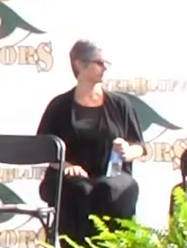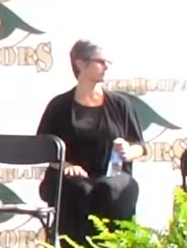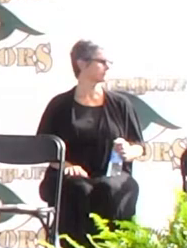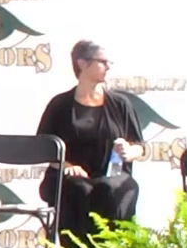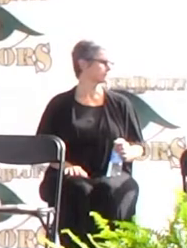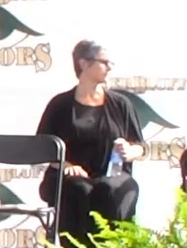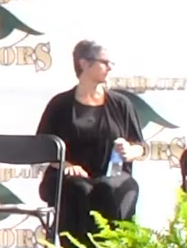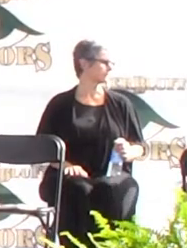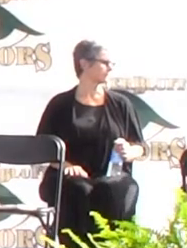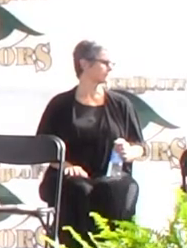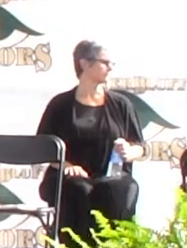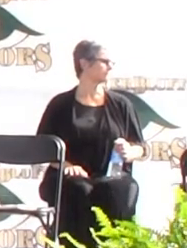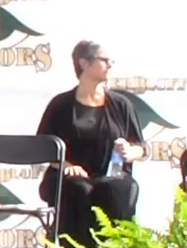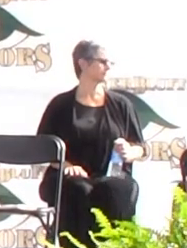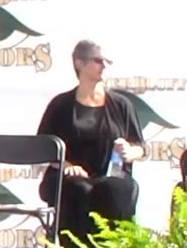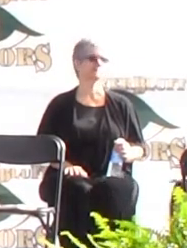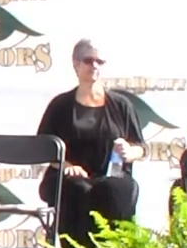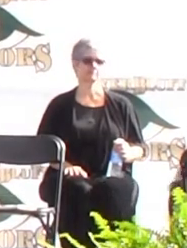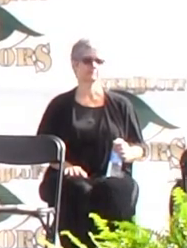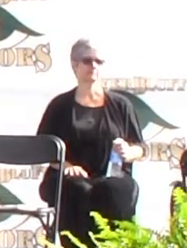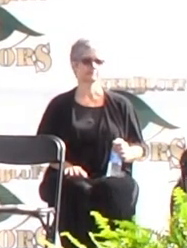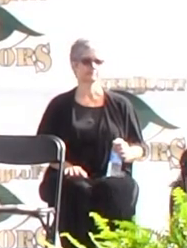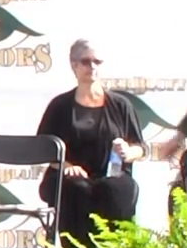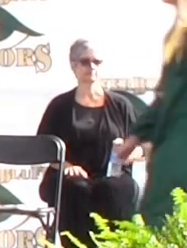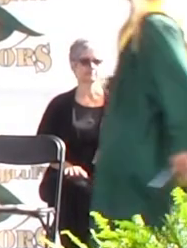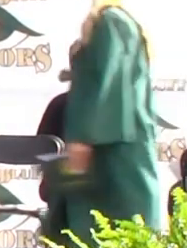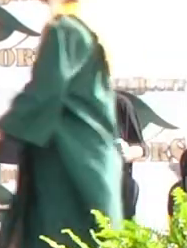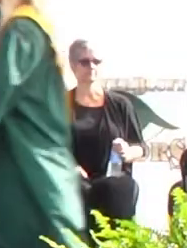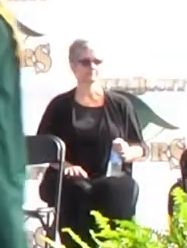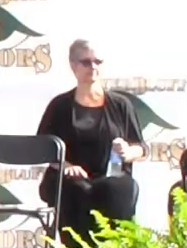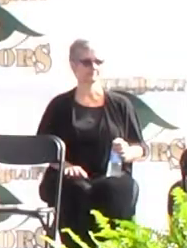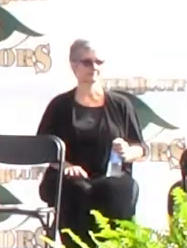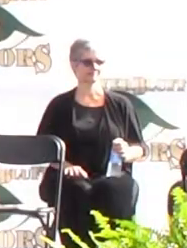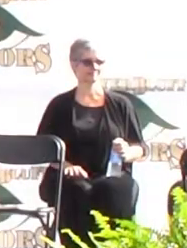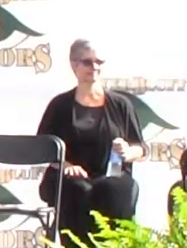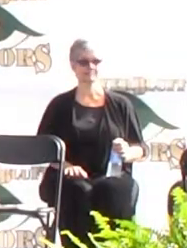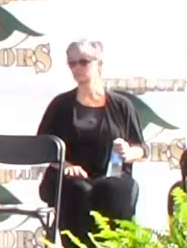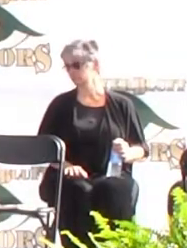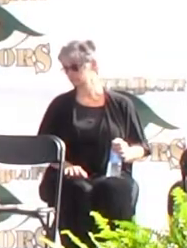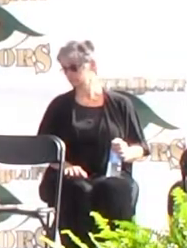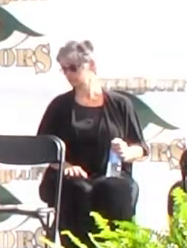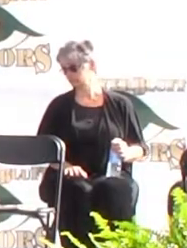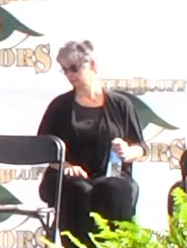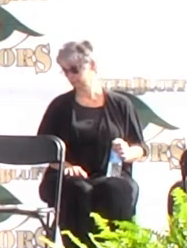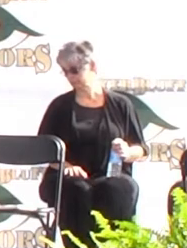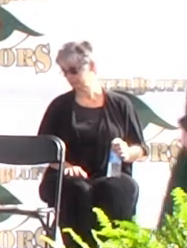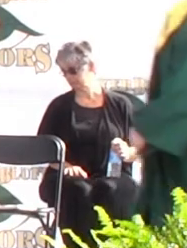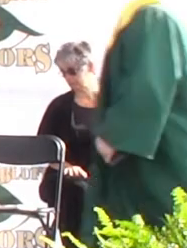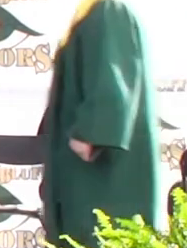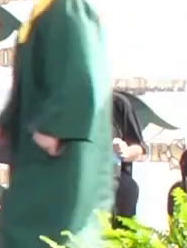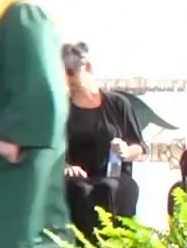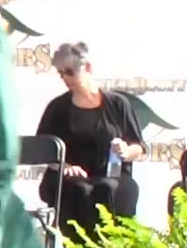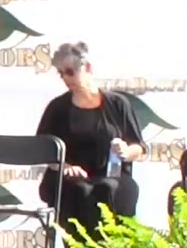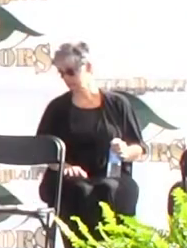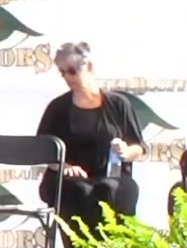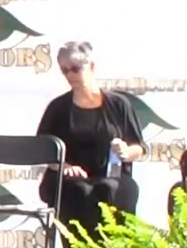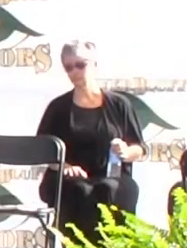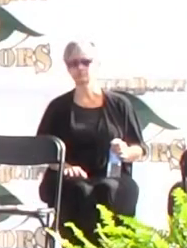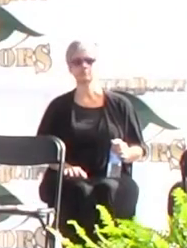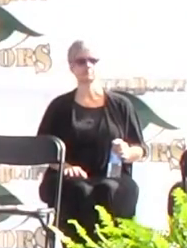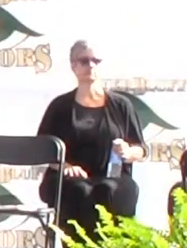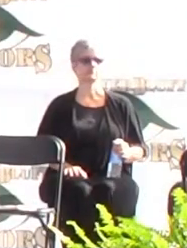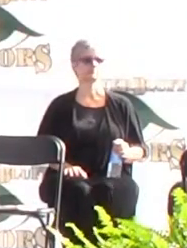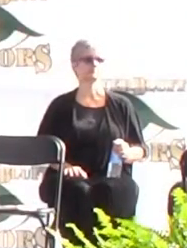Schmidt. Kendall Grayson Smith, honor graduate. Landon Gray Smith.